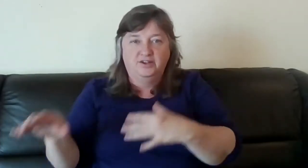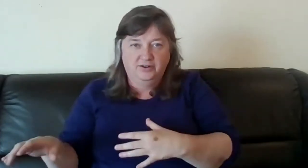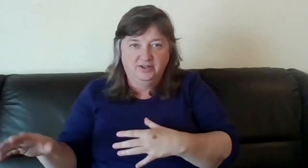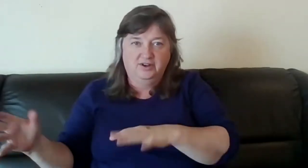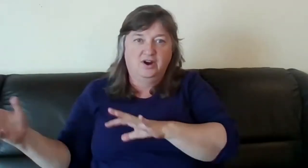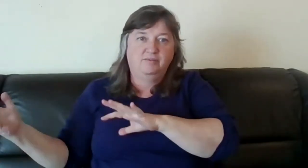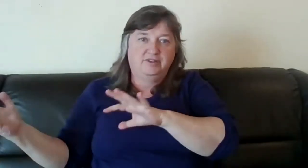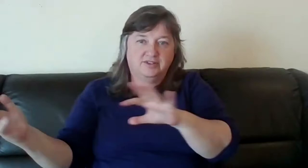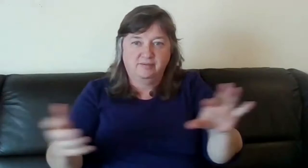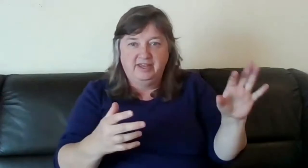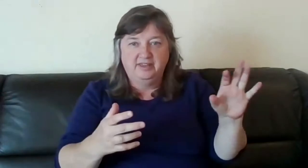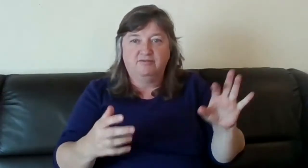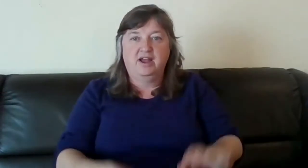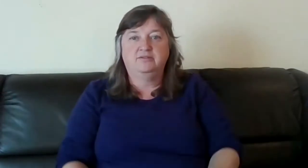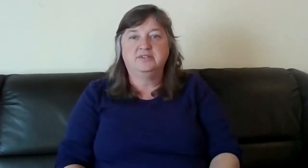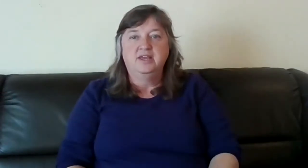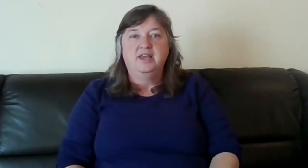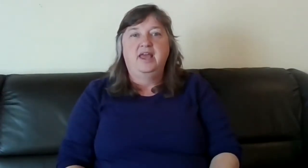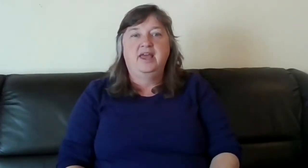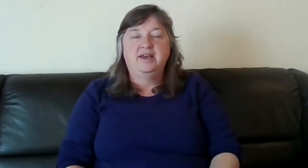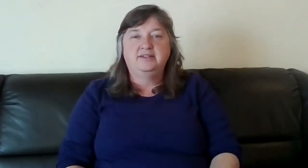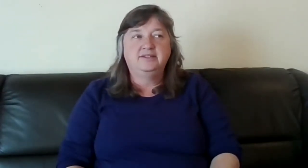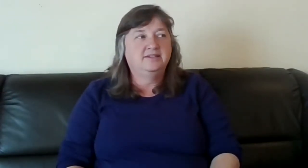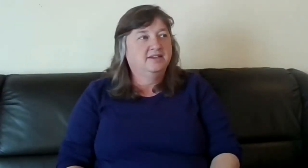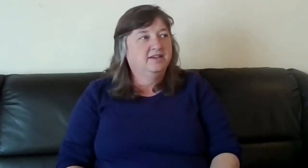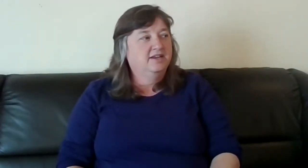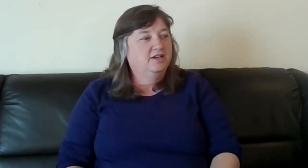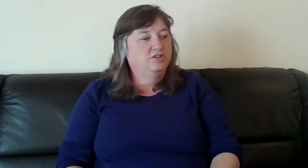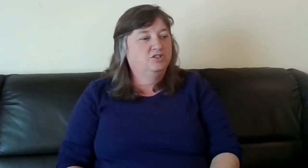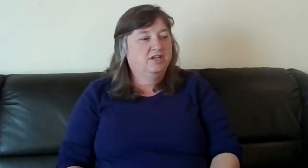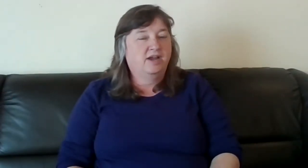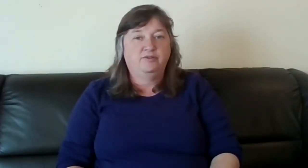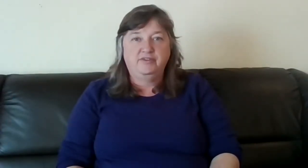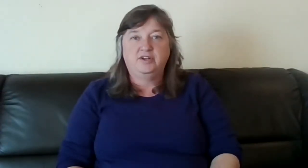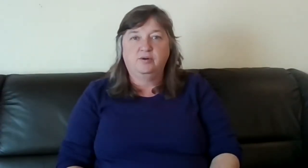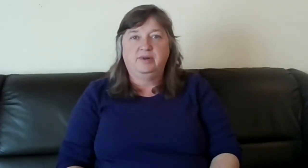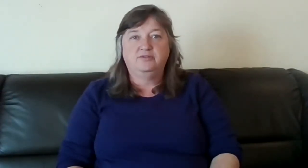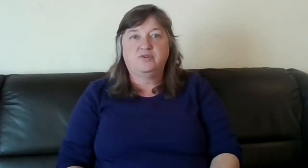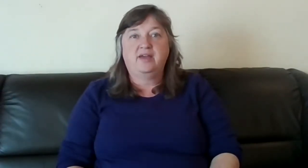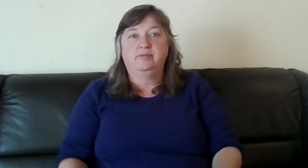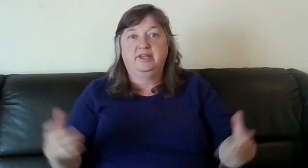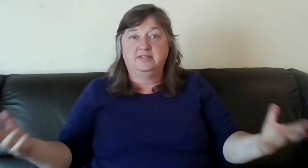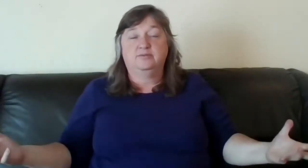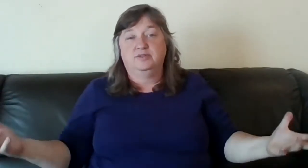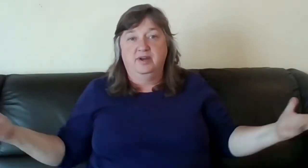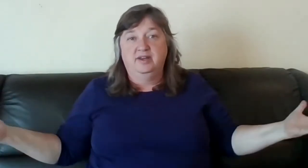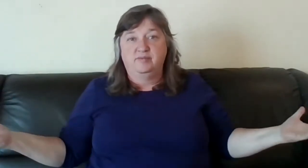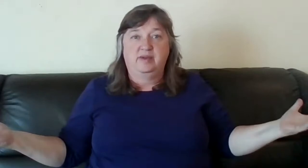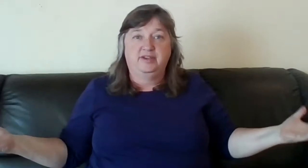her into the car, and we'd start making the rounds. And I would feed her while I was driving, because this was when a baby could